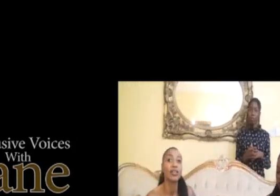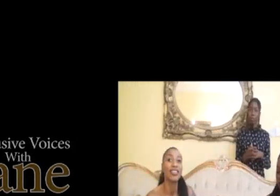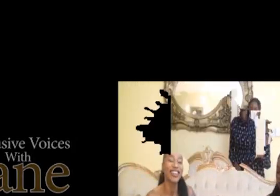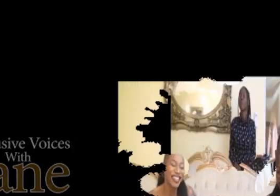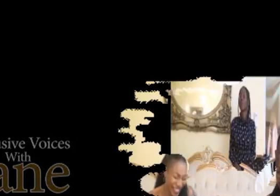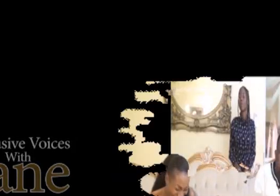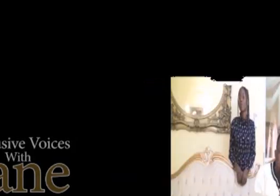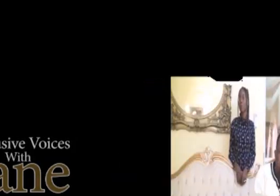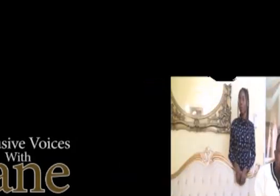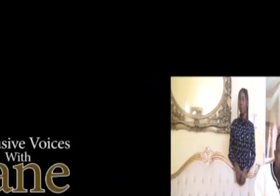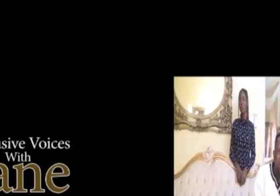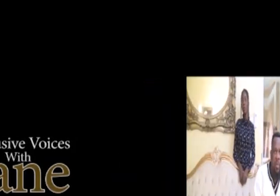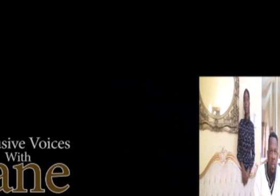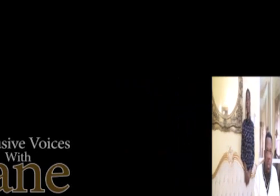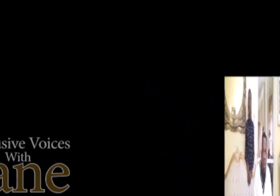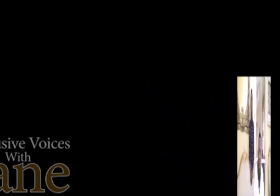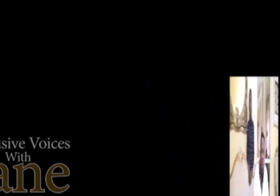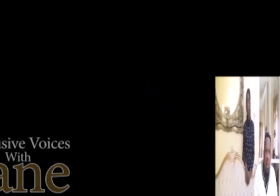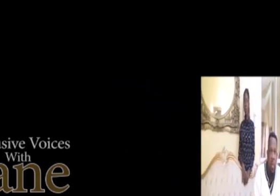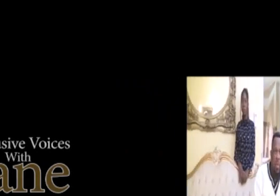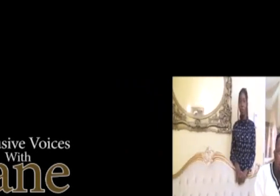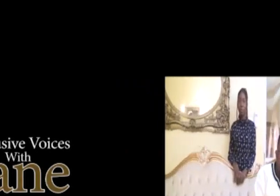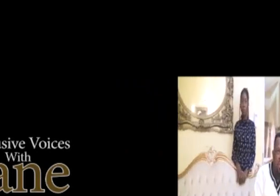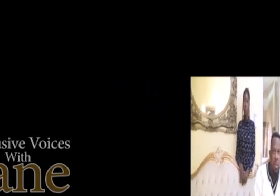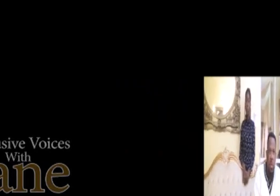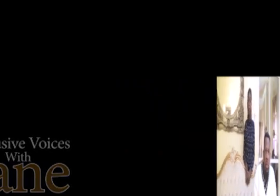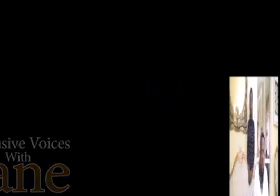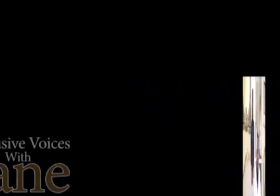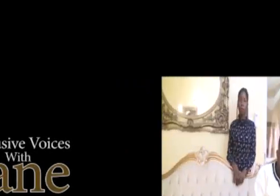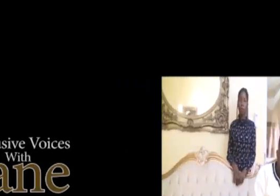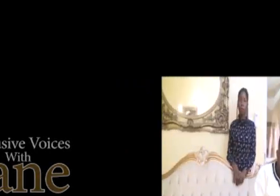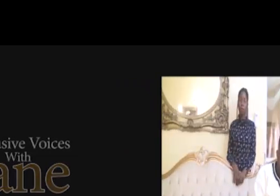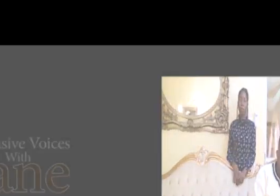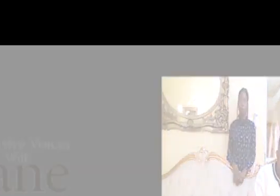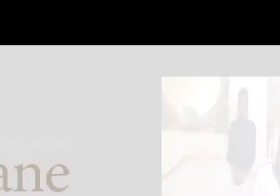love you. Nobody said you would be the one to